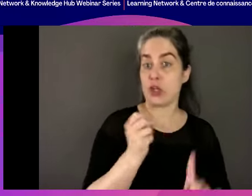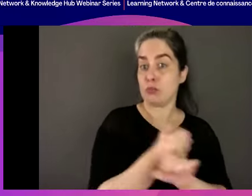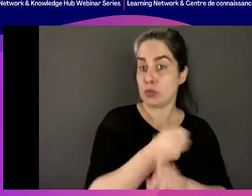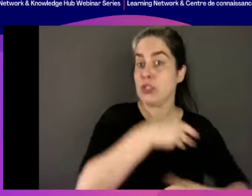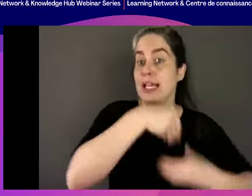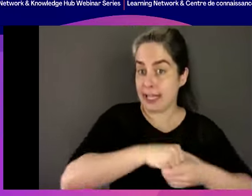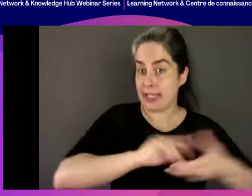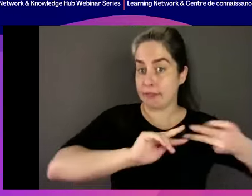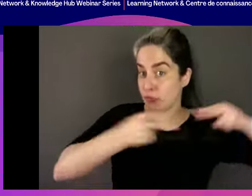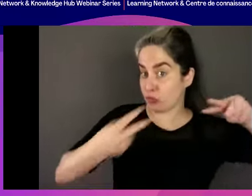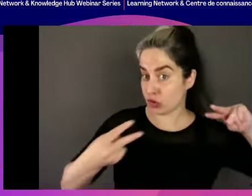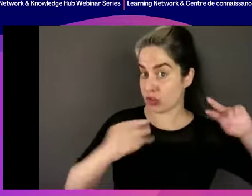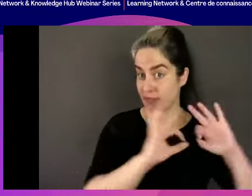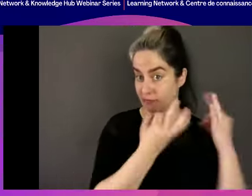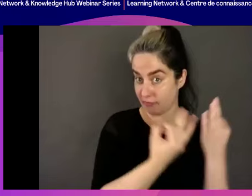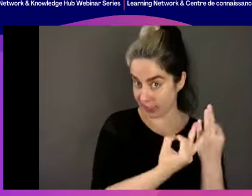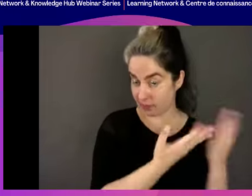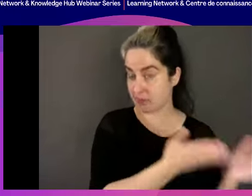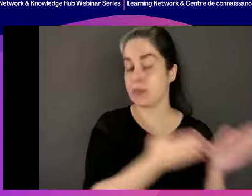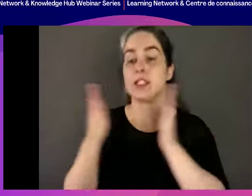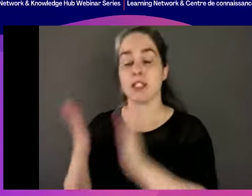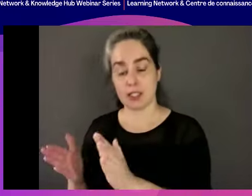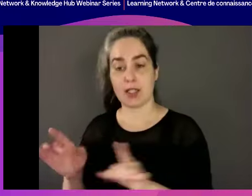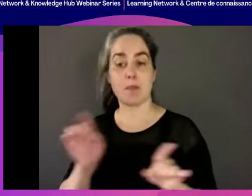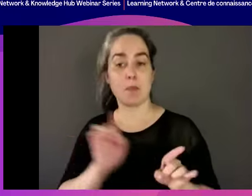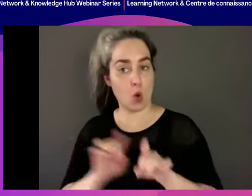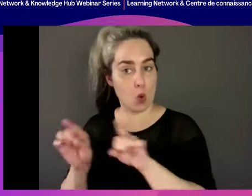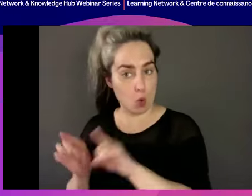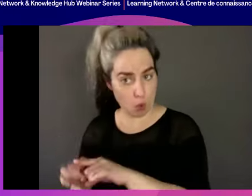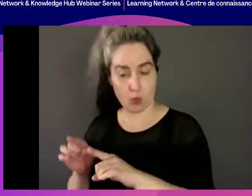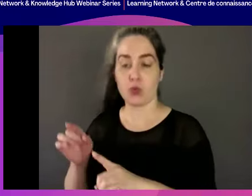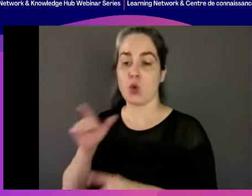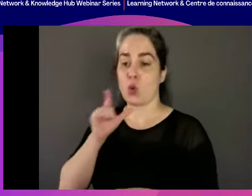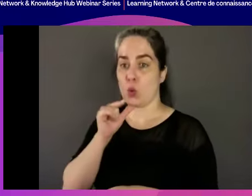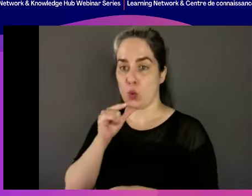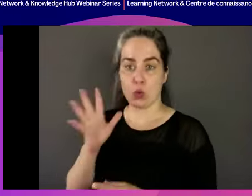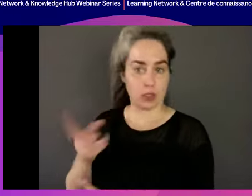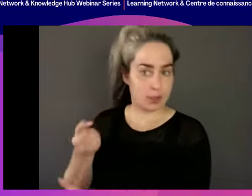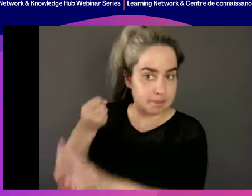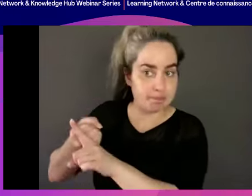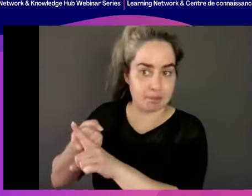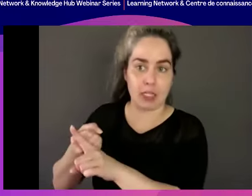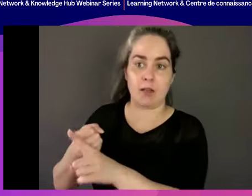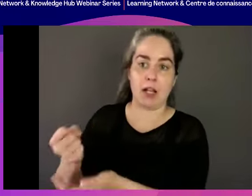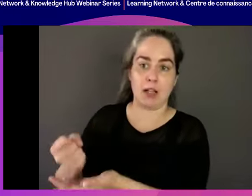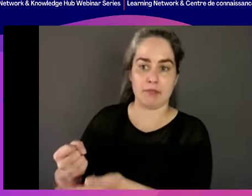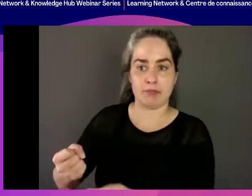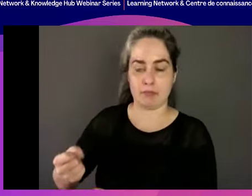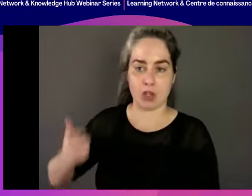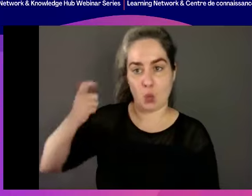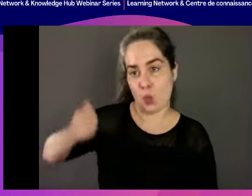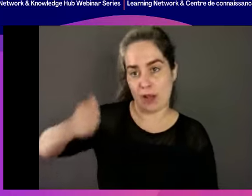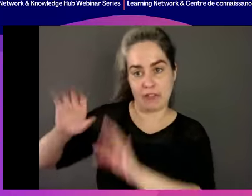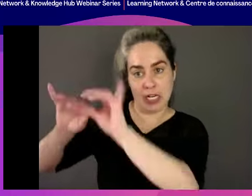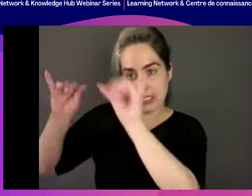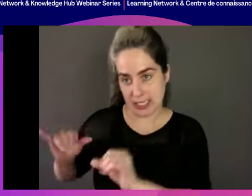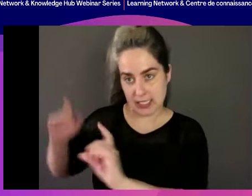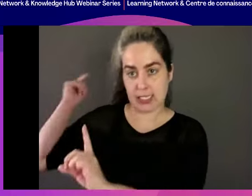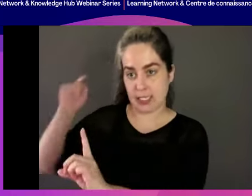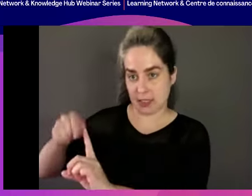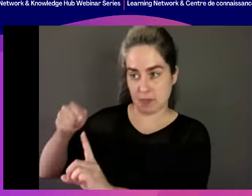biological families and also for those who were affected by the child welfare system in their adoptive home and